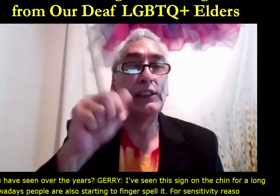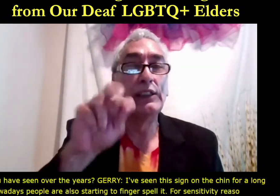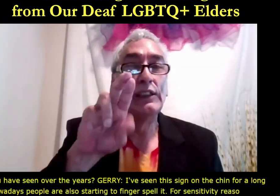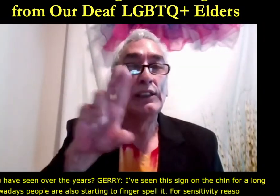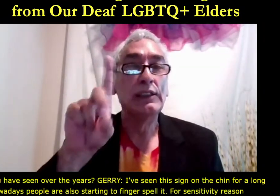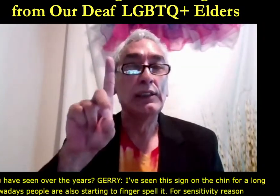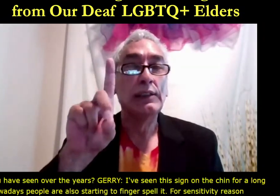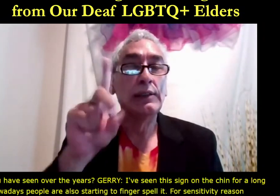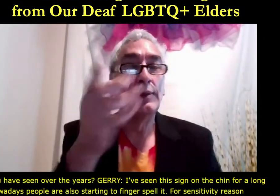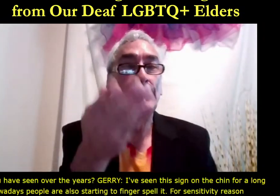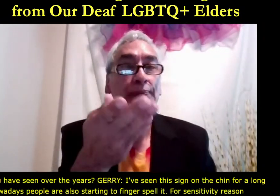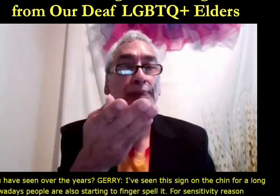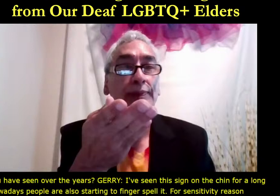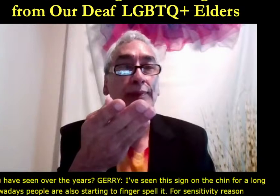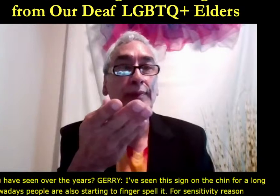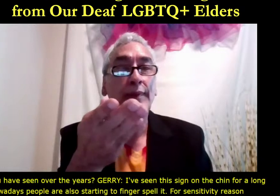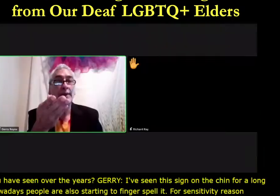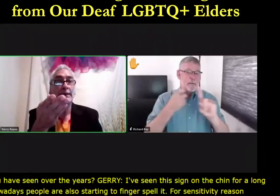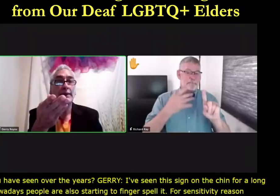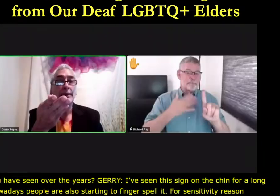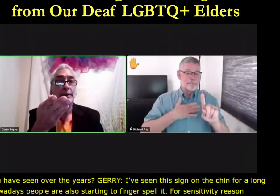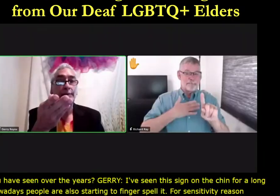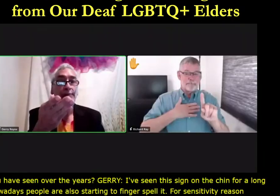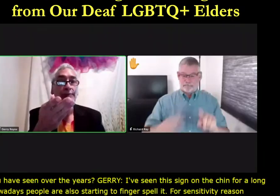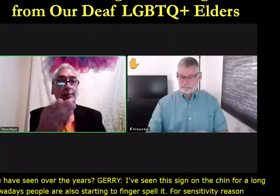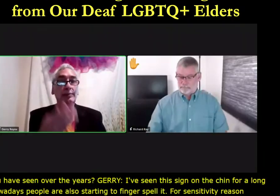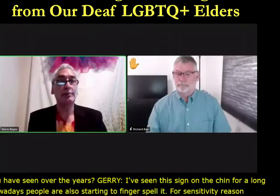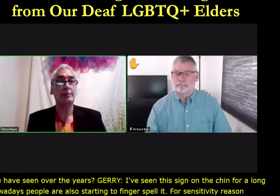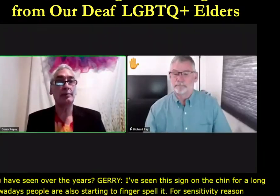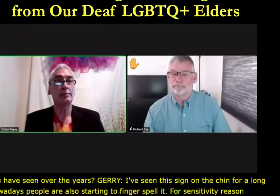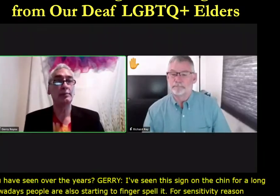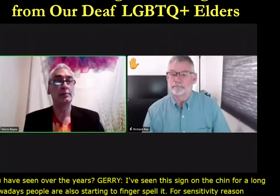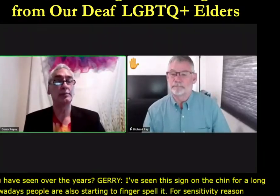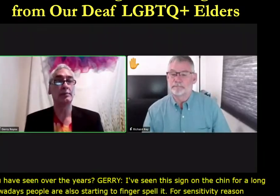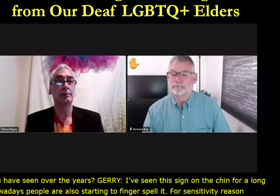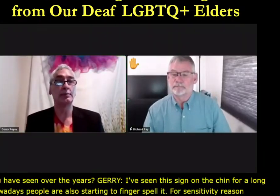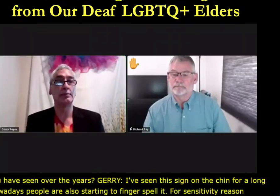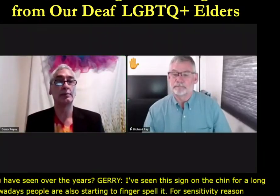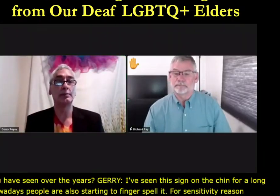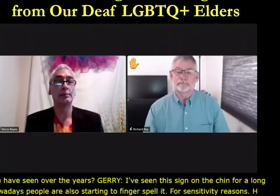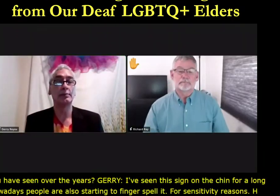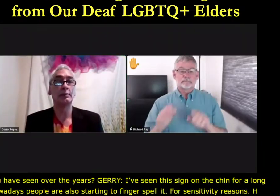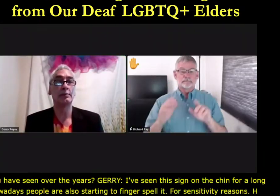okay richard yes i'd like to add whoops let me wait for the spotlight